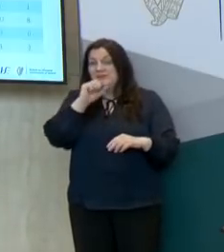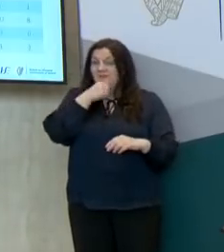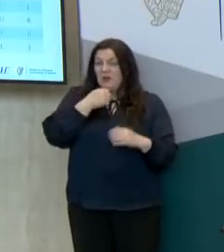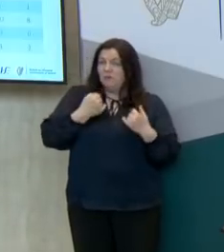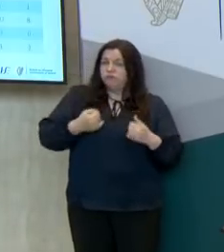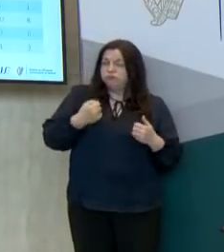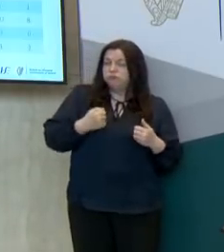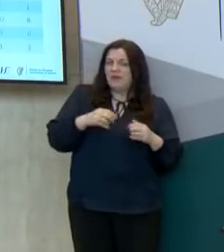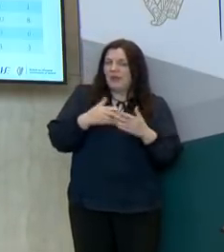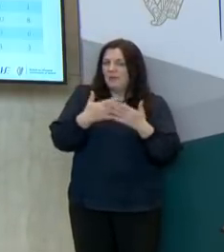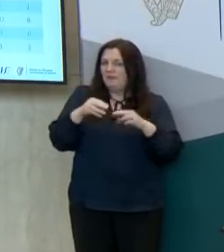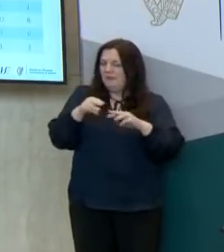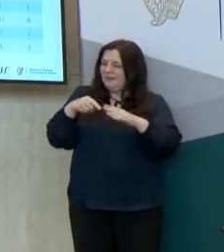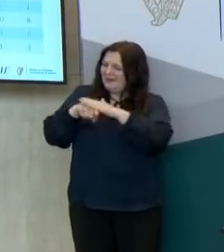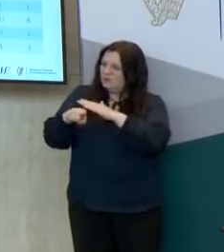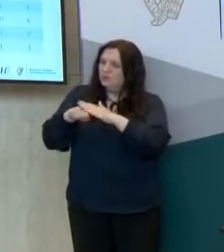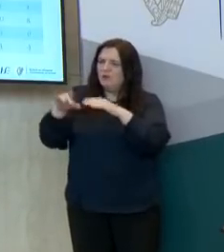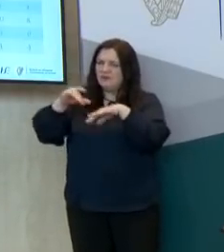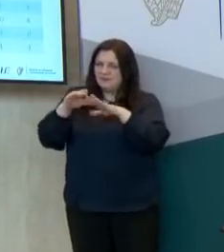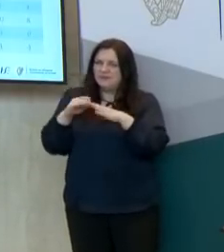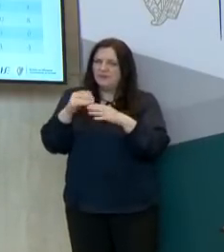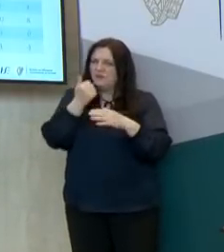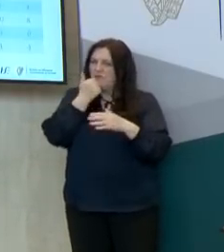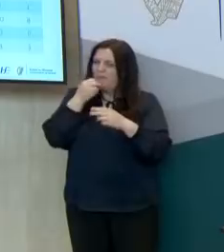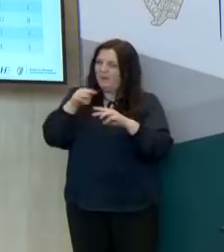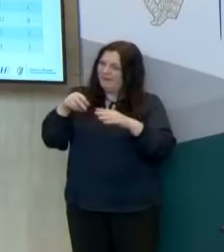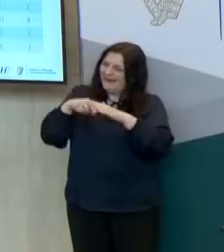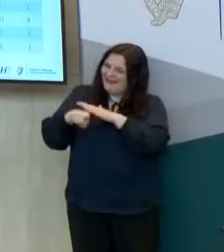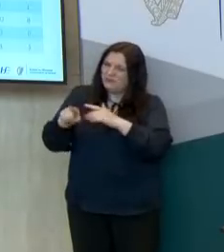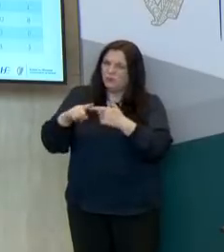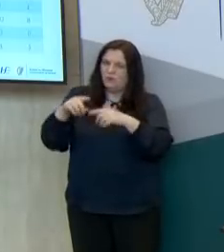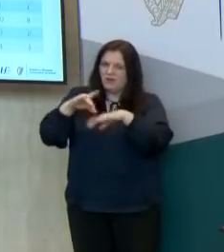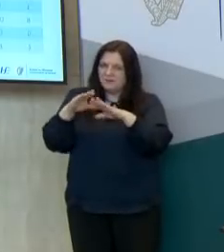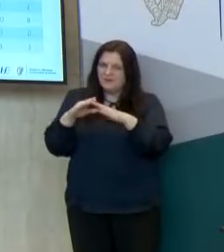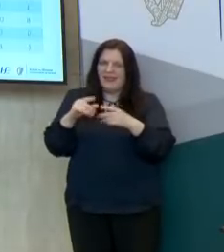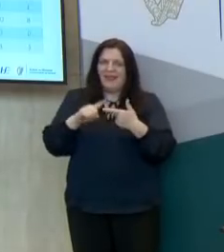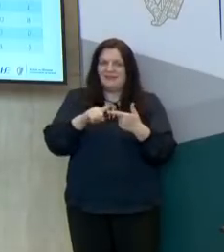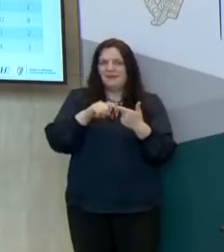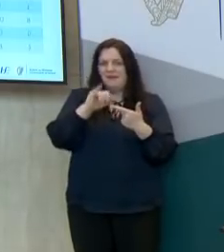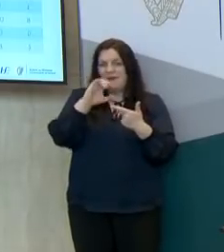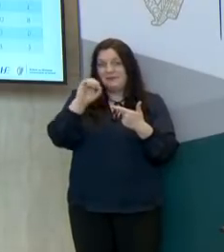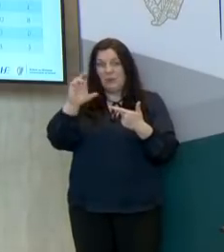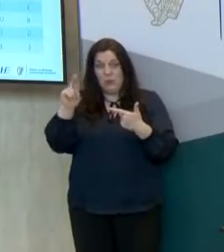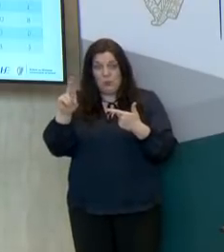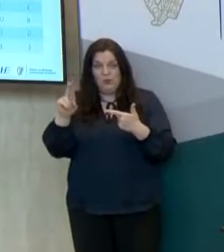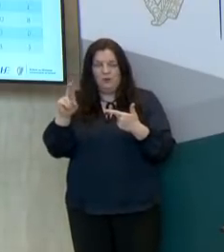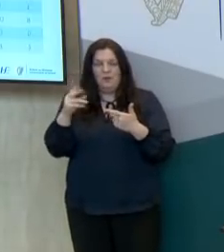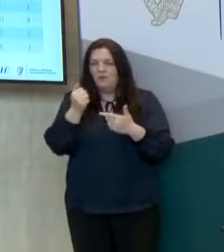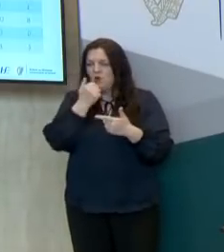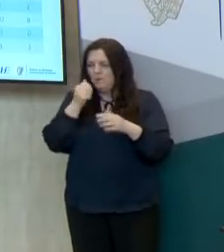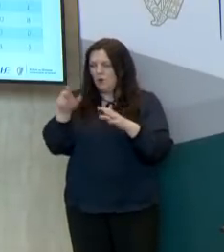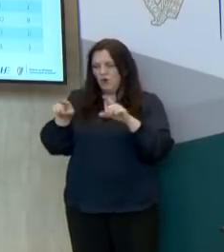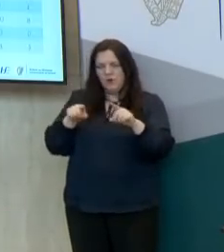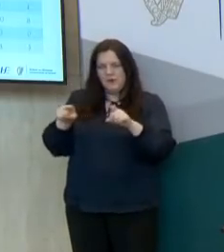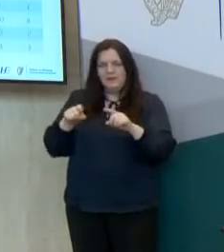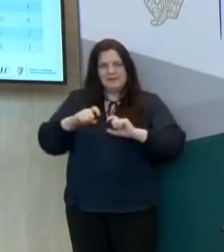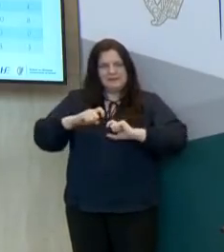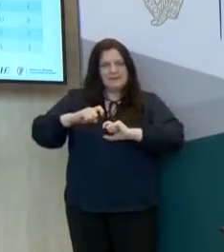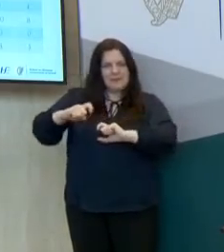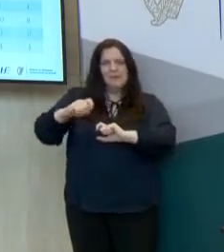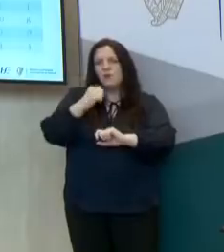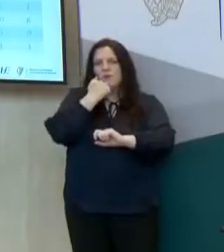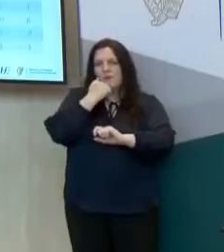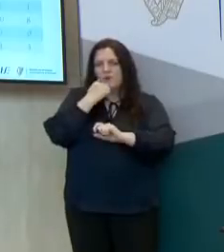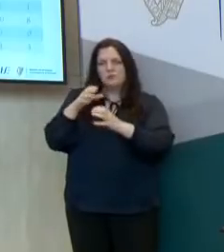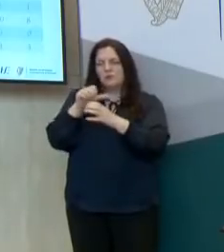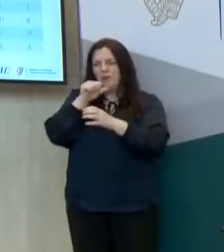hospital, the number of admissions to hospital per day, the number of people in intensive care, all remaining very stable